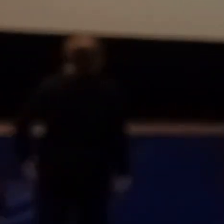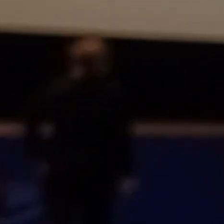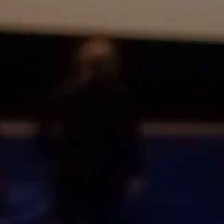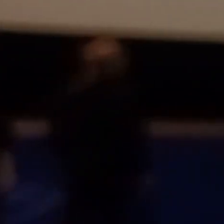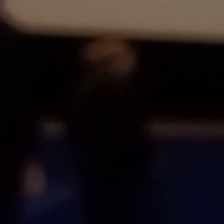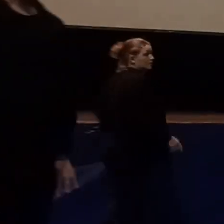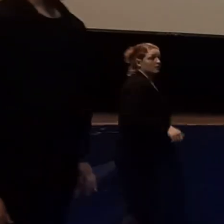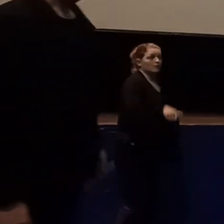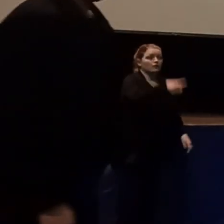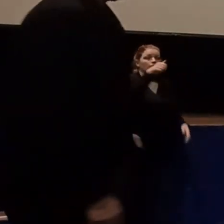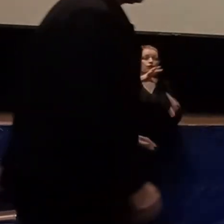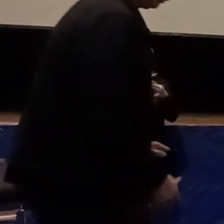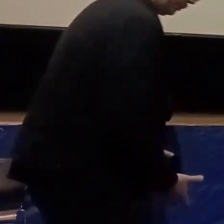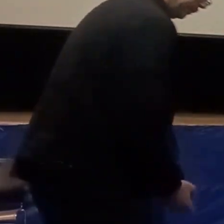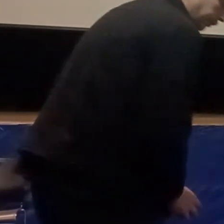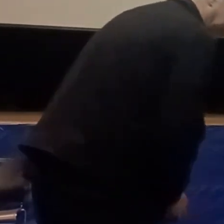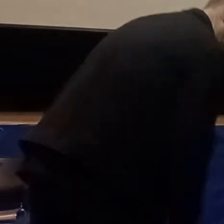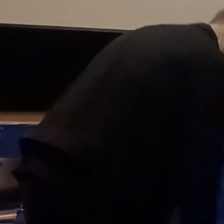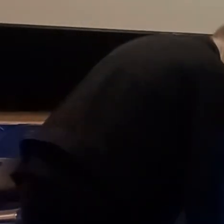Got a couple comments right there.